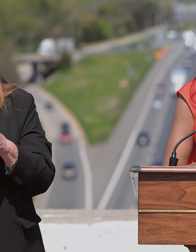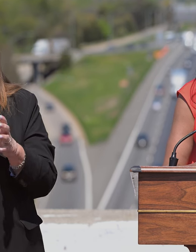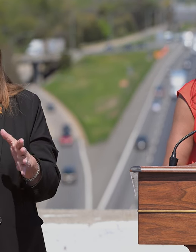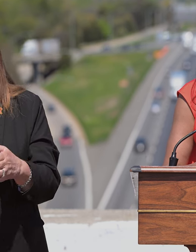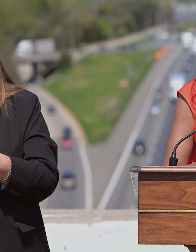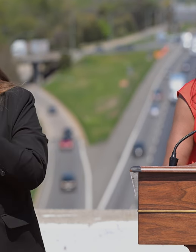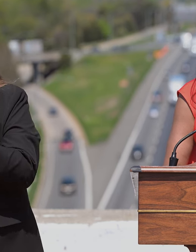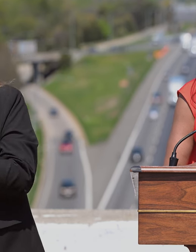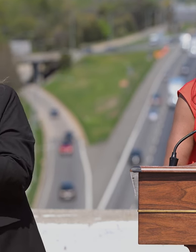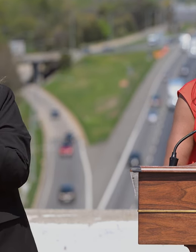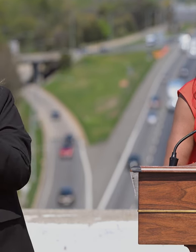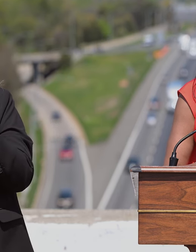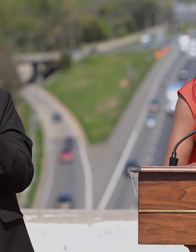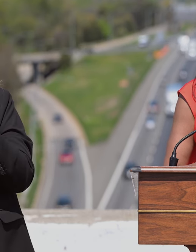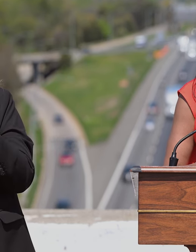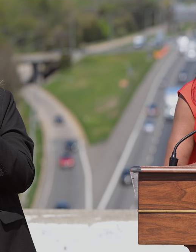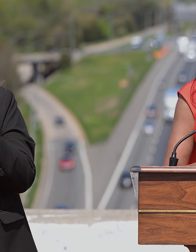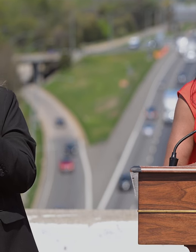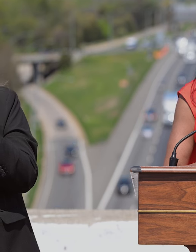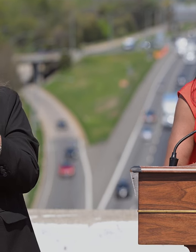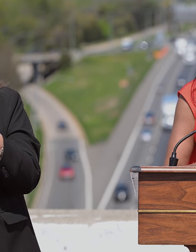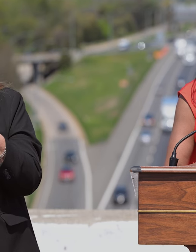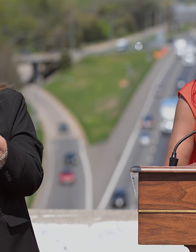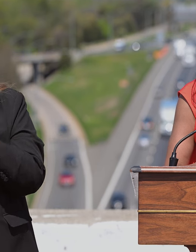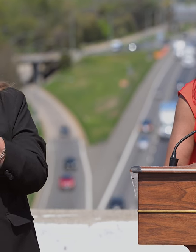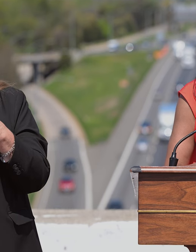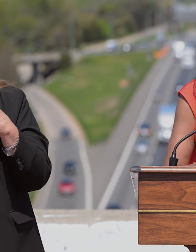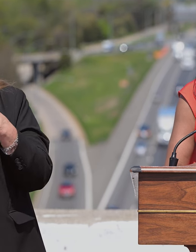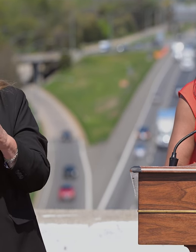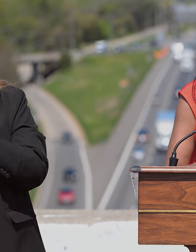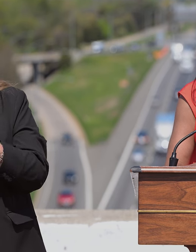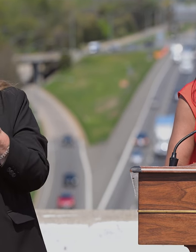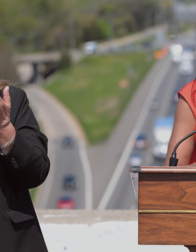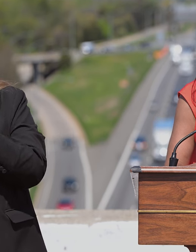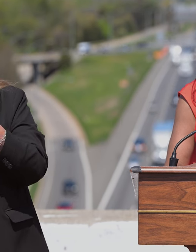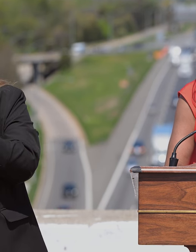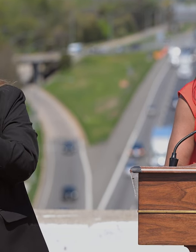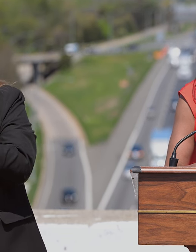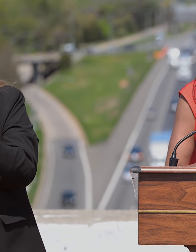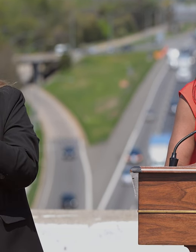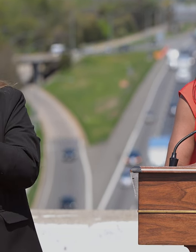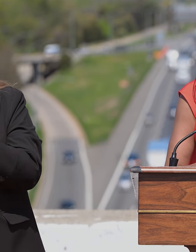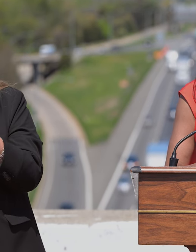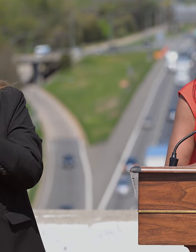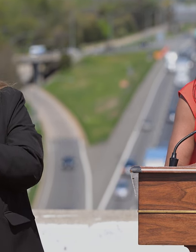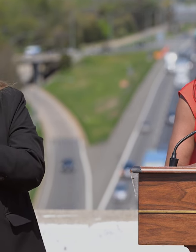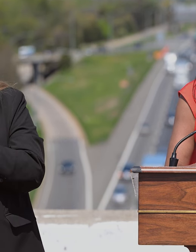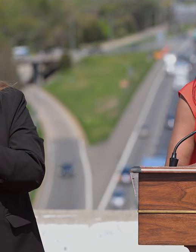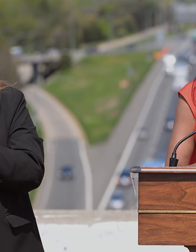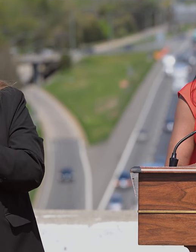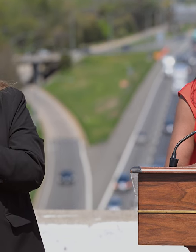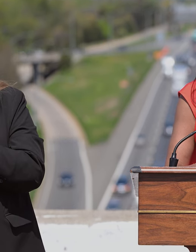motorists. Finally, measures to strengthen enforcement include the passage of the bipartisan bill, the Maryland